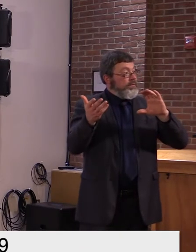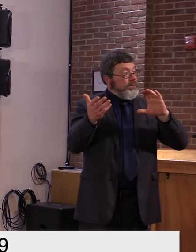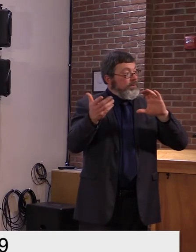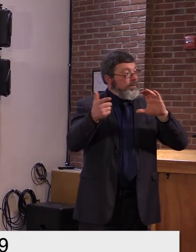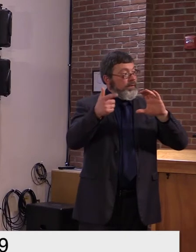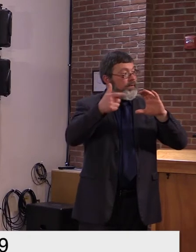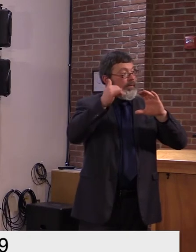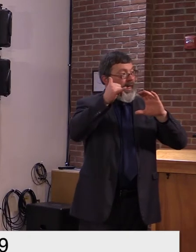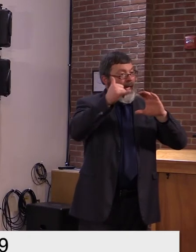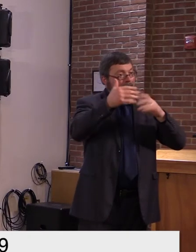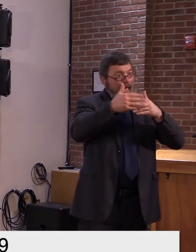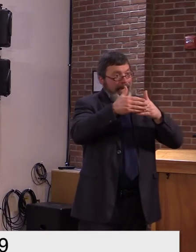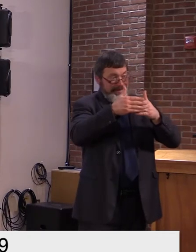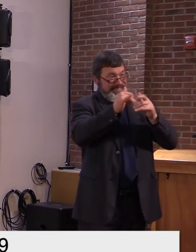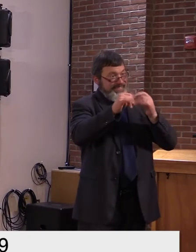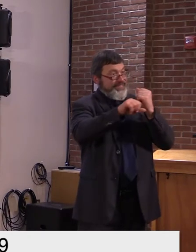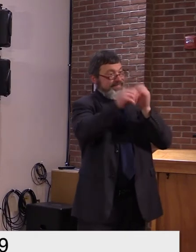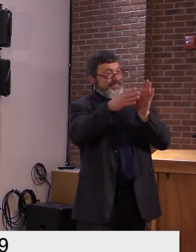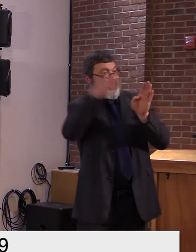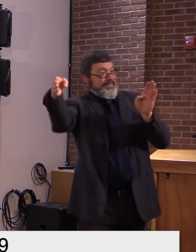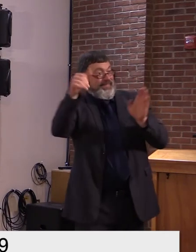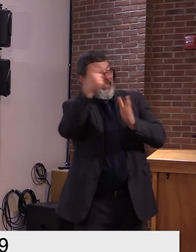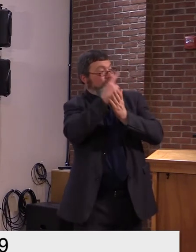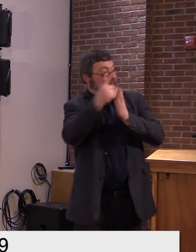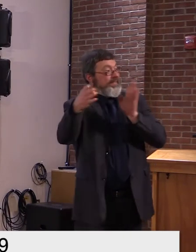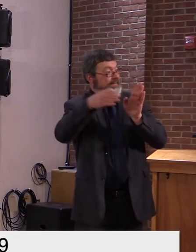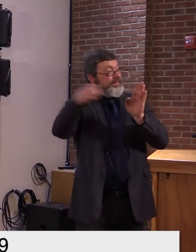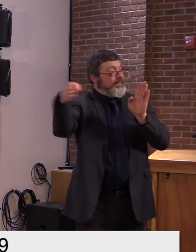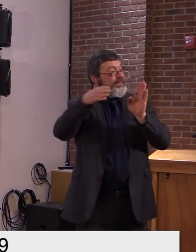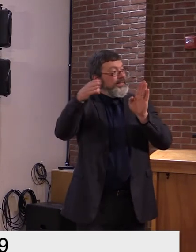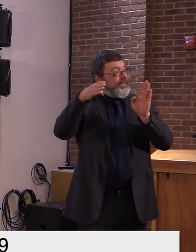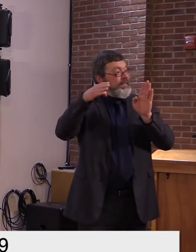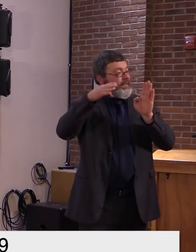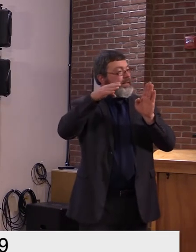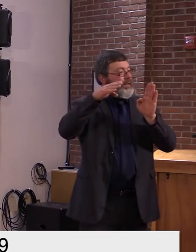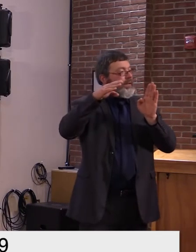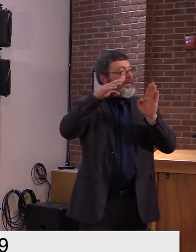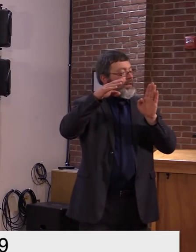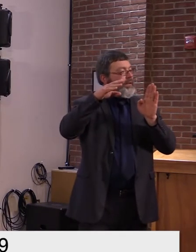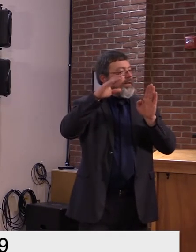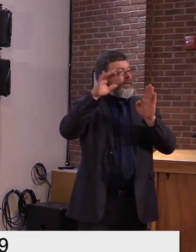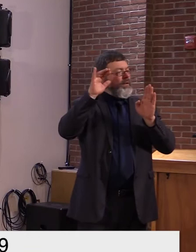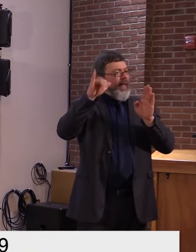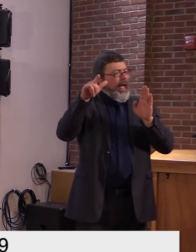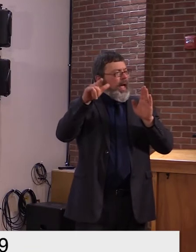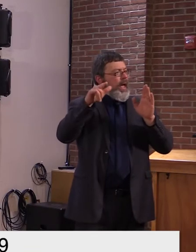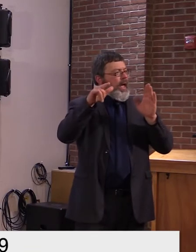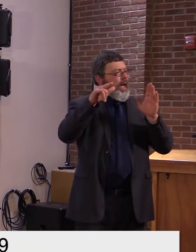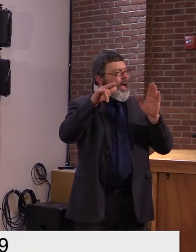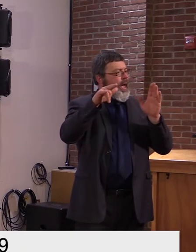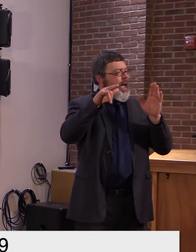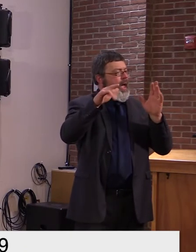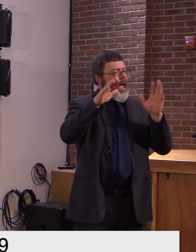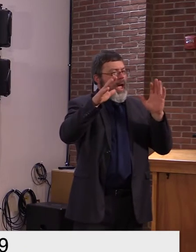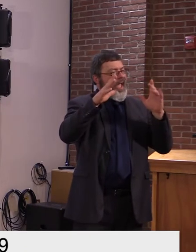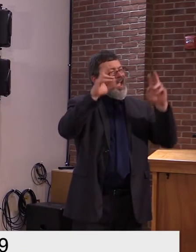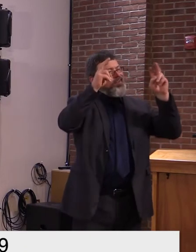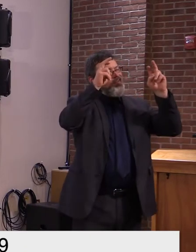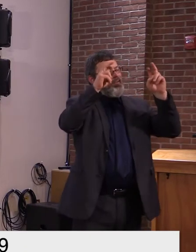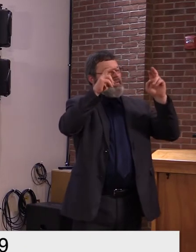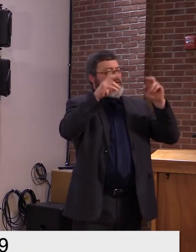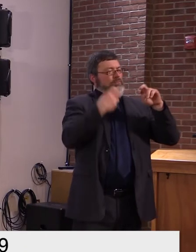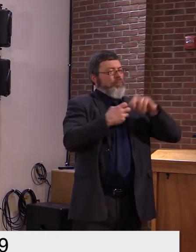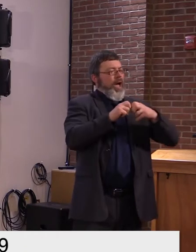As the governor and the legislators build their state budgets forward in the future, what can